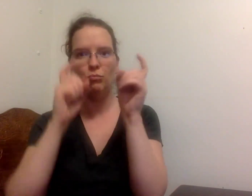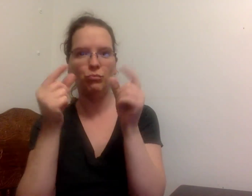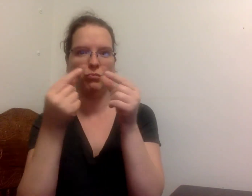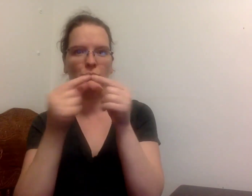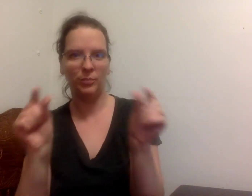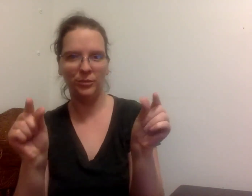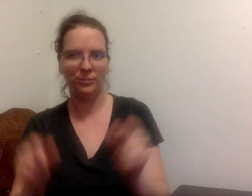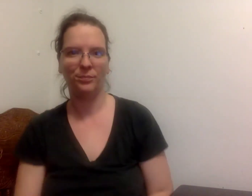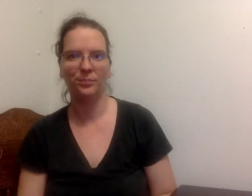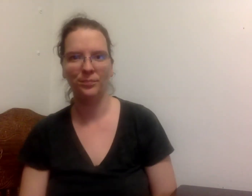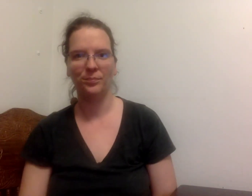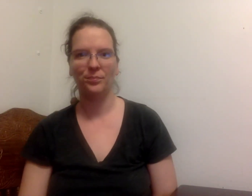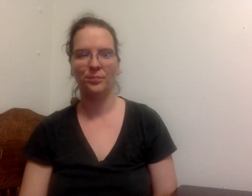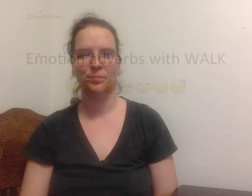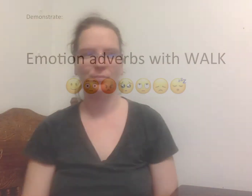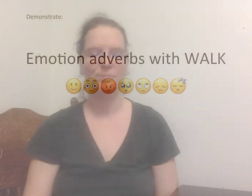or facial grammar.